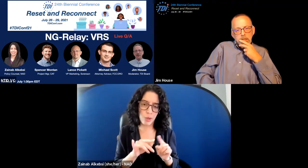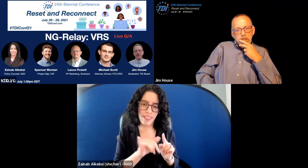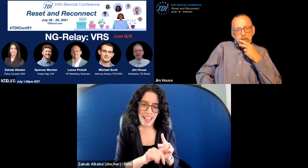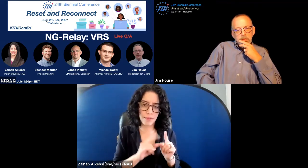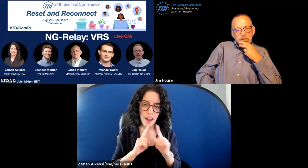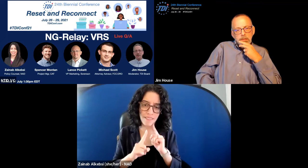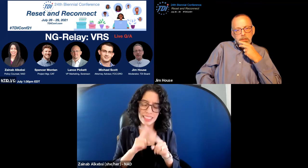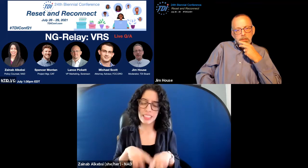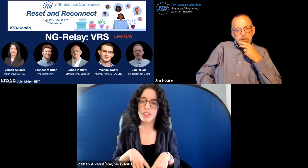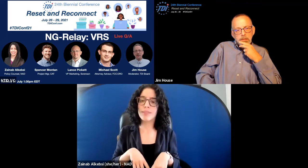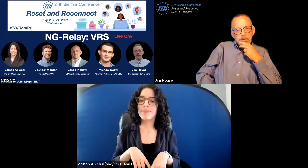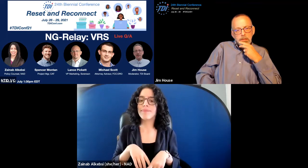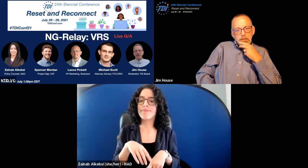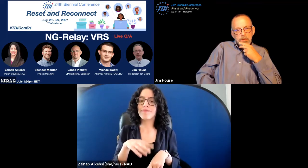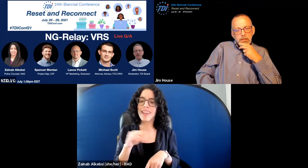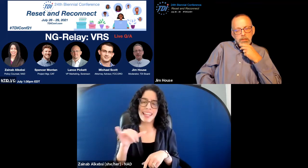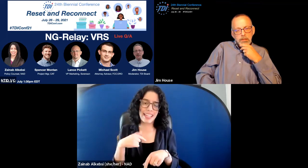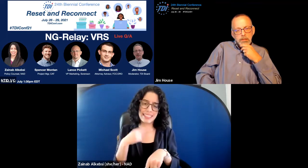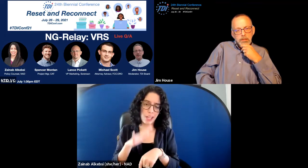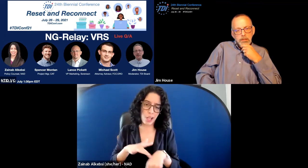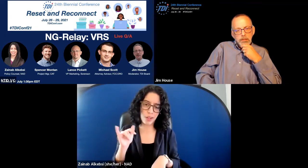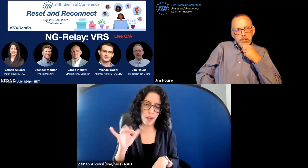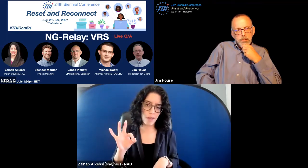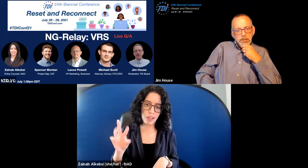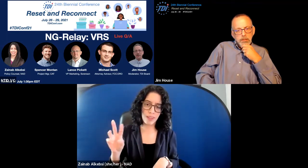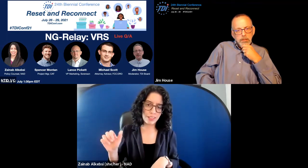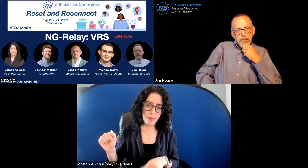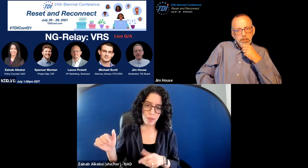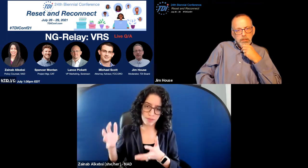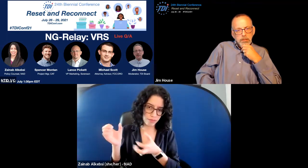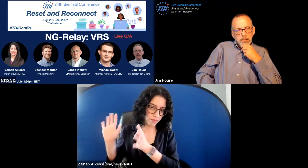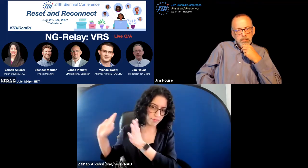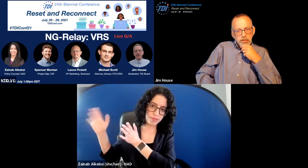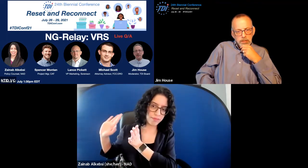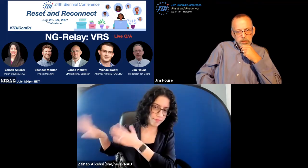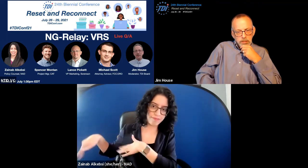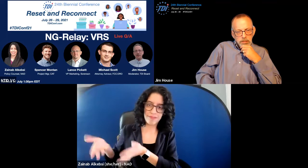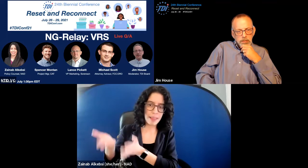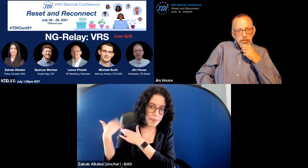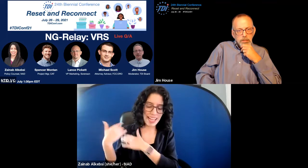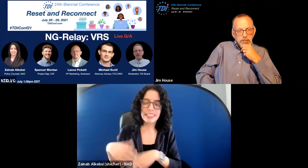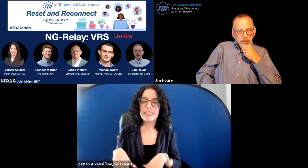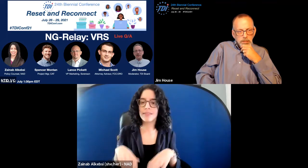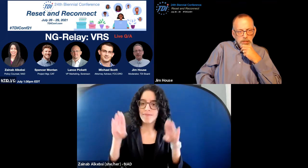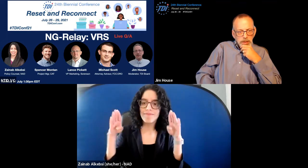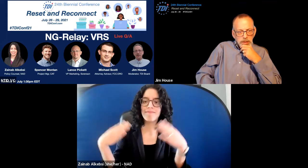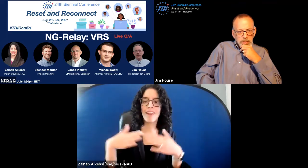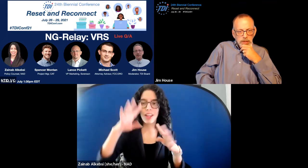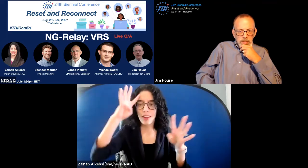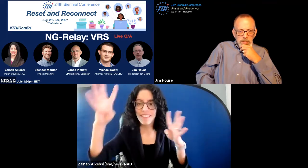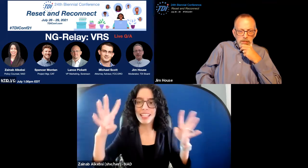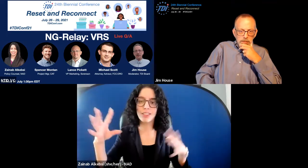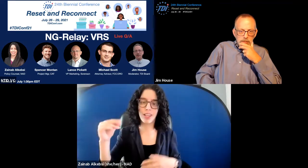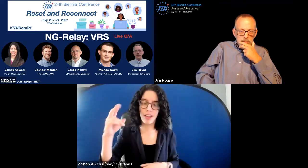So that's just one thing I just wanted to add to that conversation. And like I said earlier, FWA, that's a thing in the